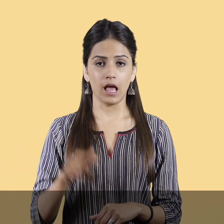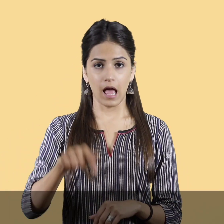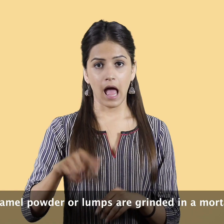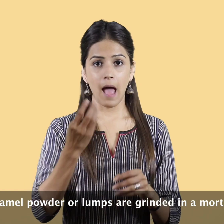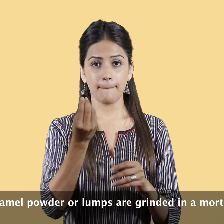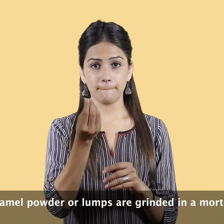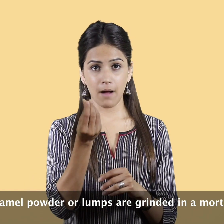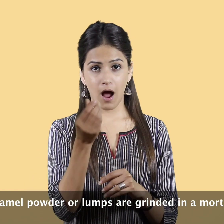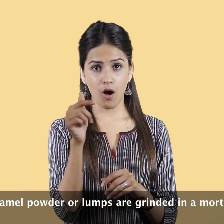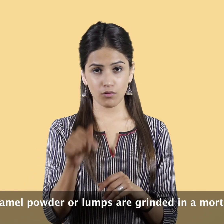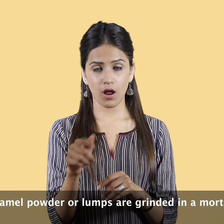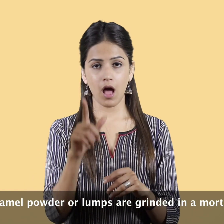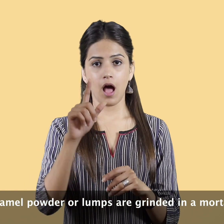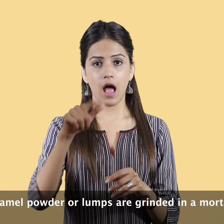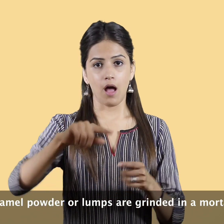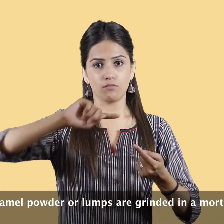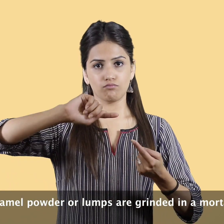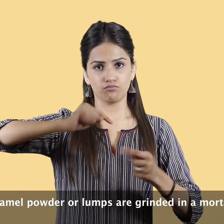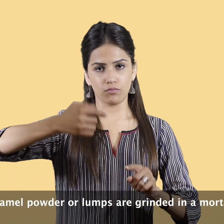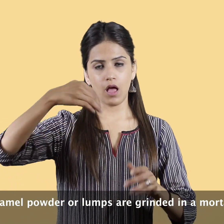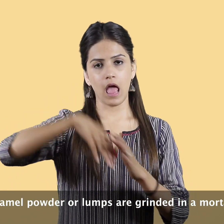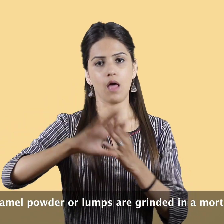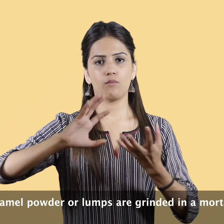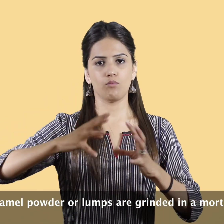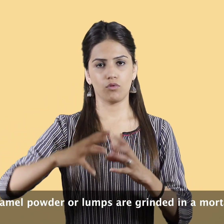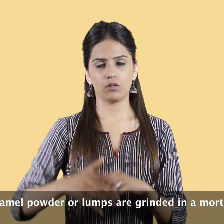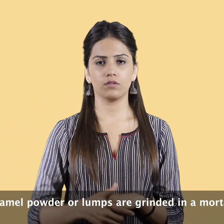enamel powder or lumps are grinded in a mortar.